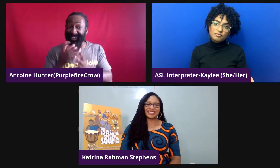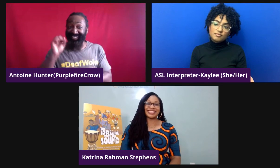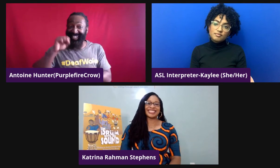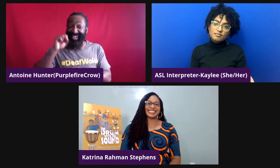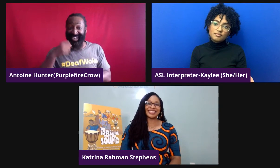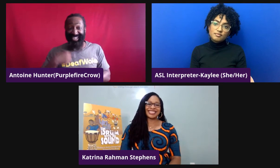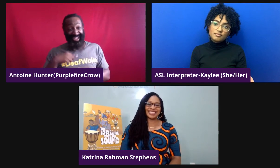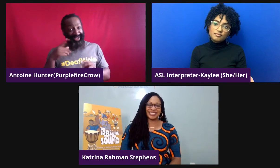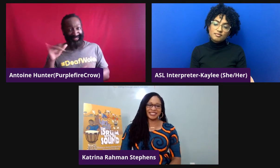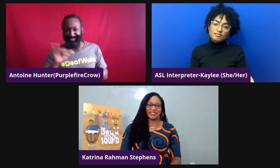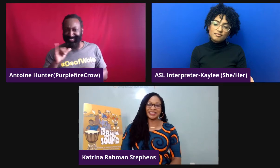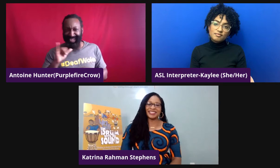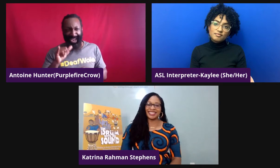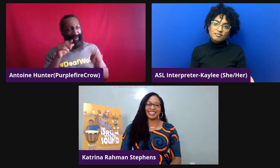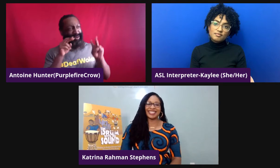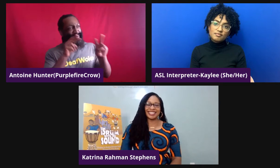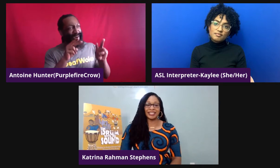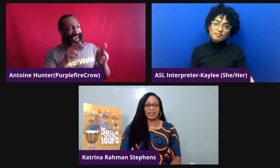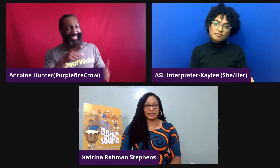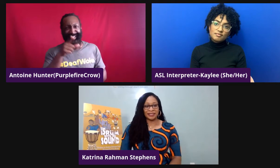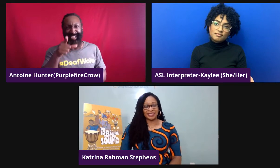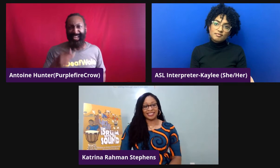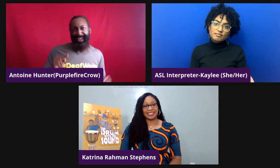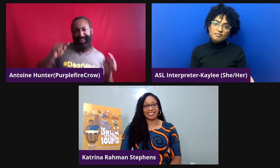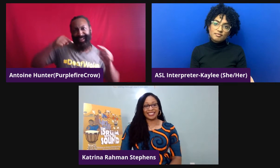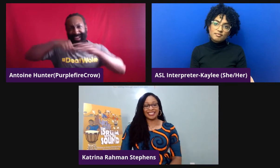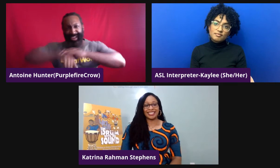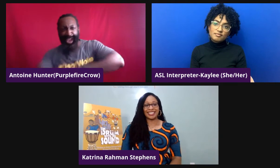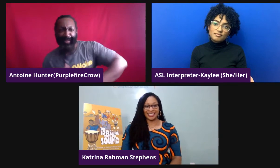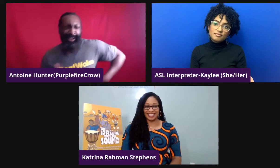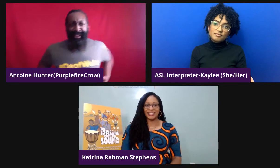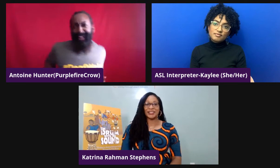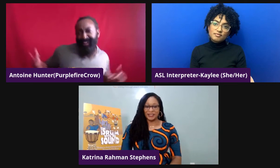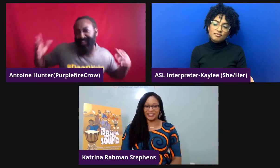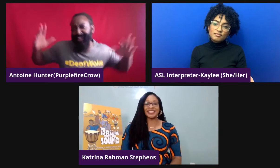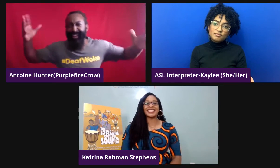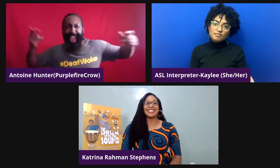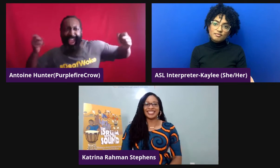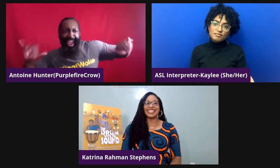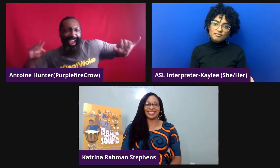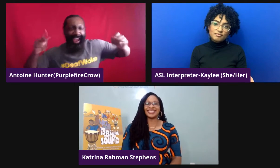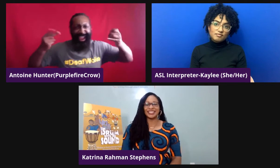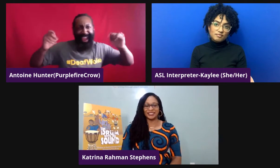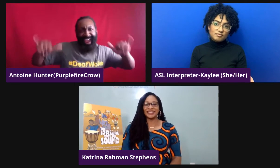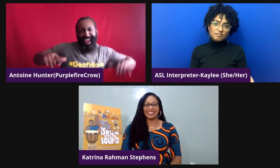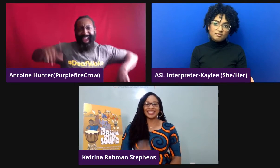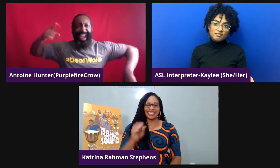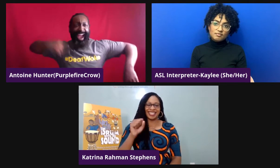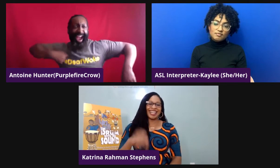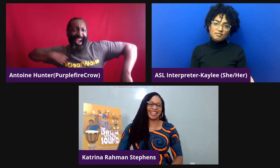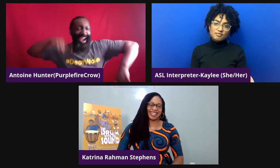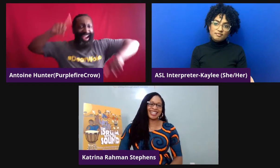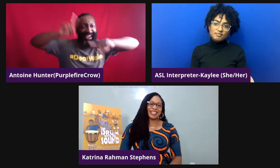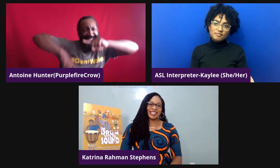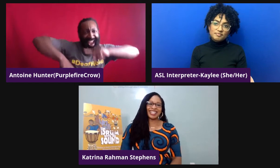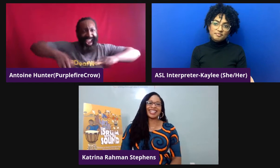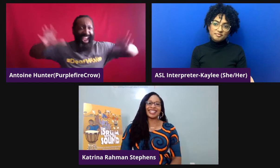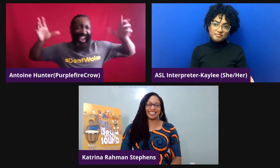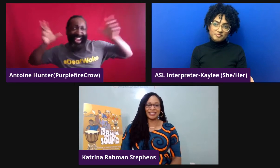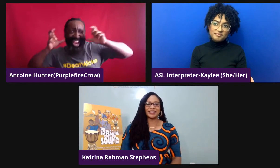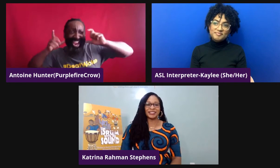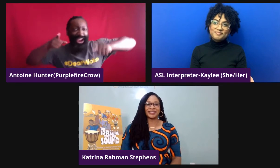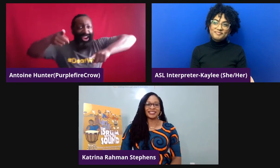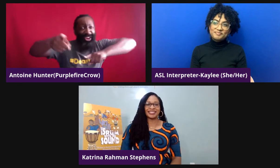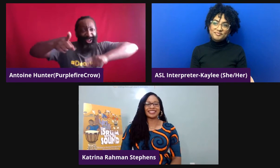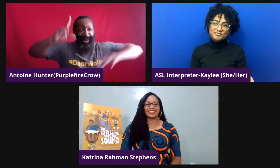Yeah, but I remember the show Different Worlds. Yeah, I remember watching it, and he came in. He was